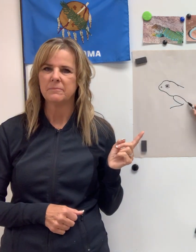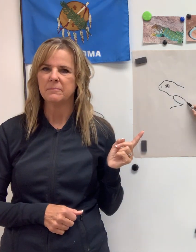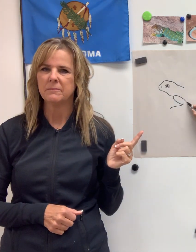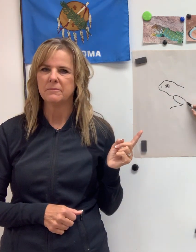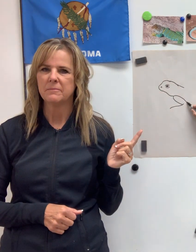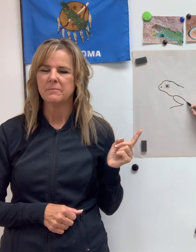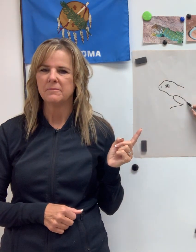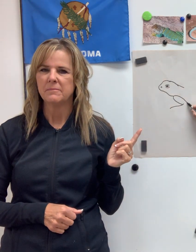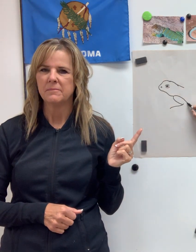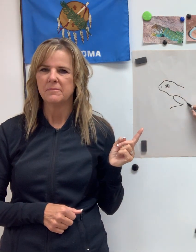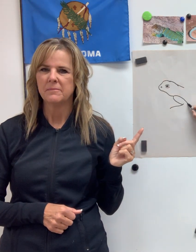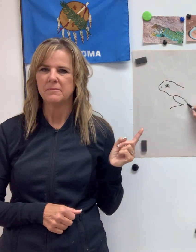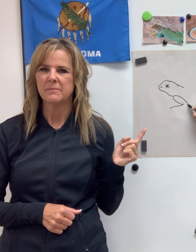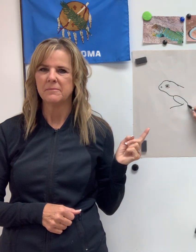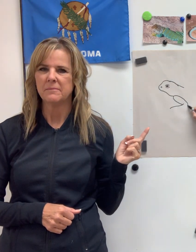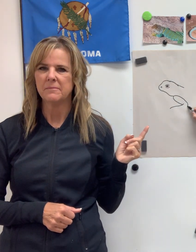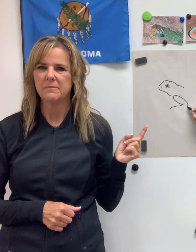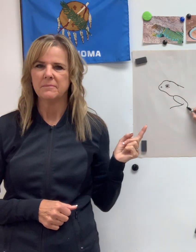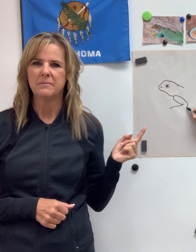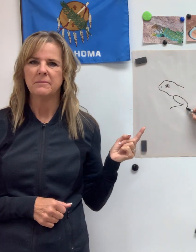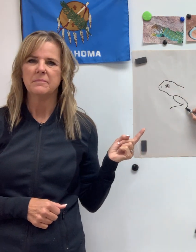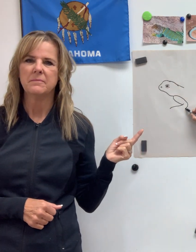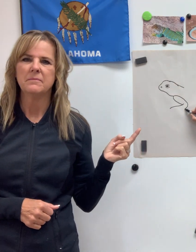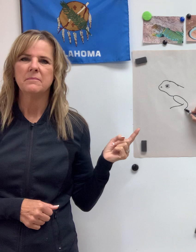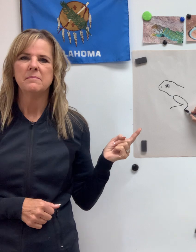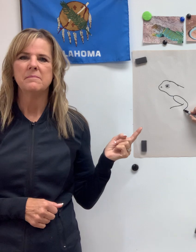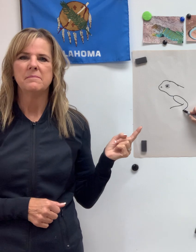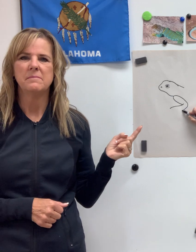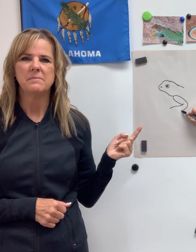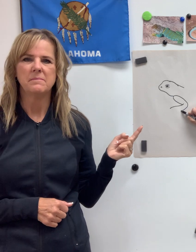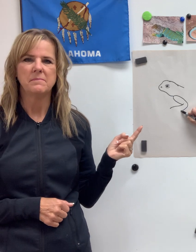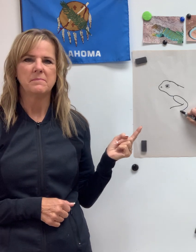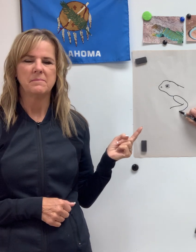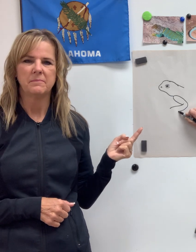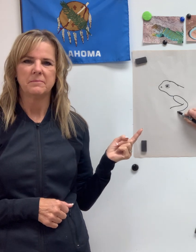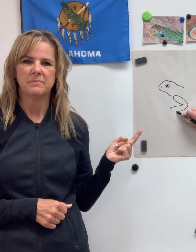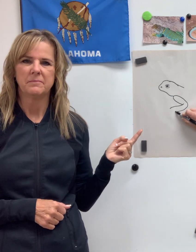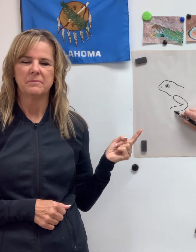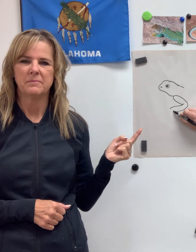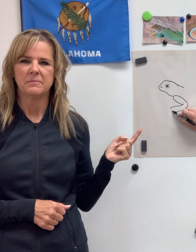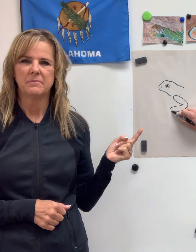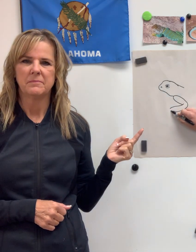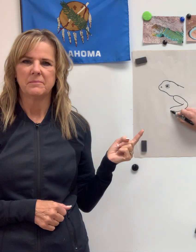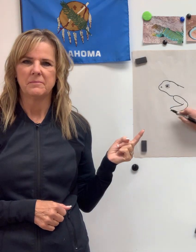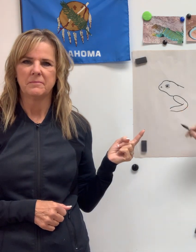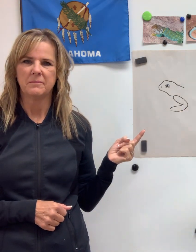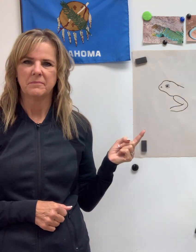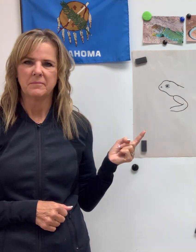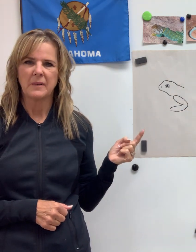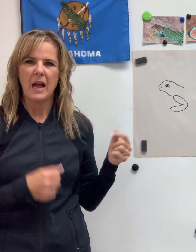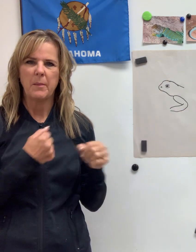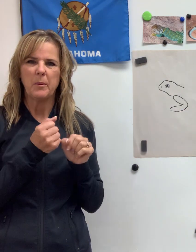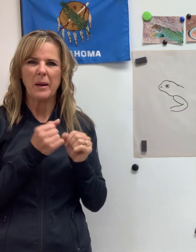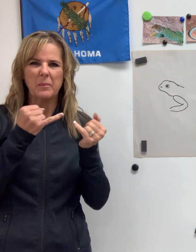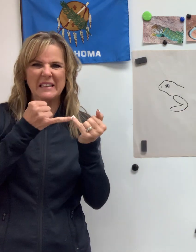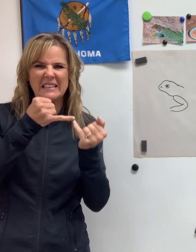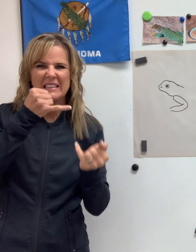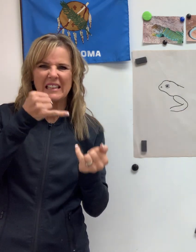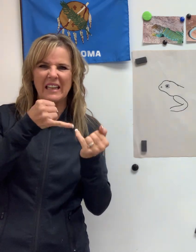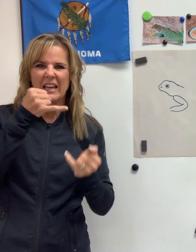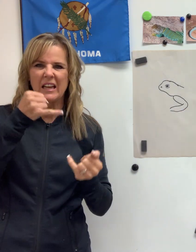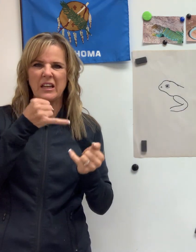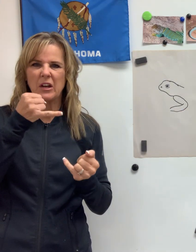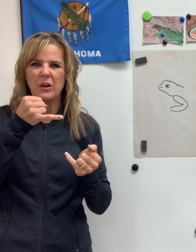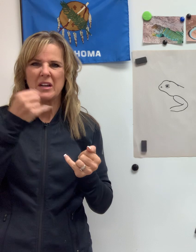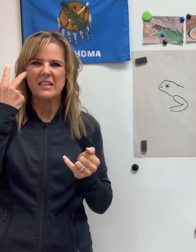forward. So we're just gonna follow what we already have, swing it around, bring it forward. Now look guys, I'm gonna make it just a little skinnier at